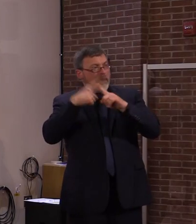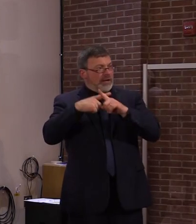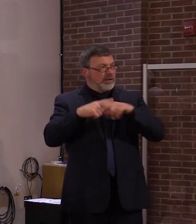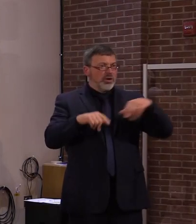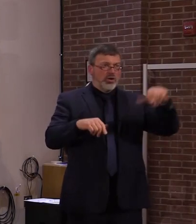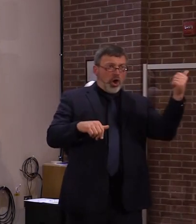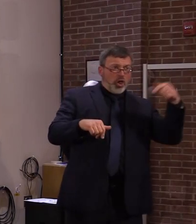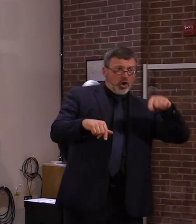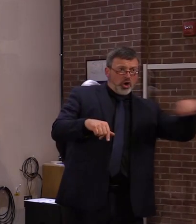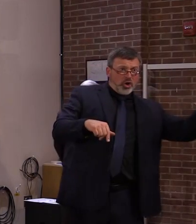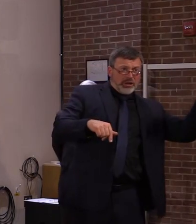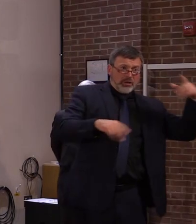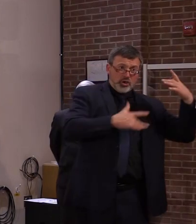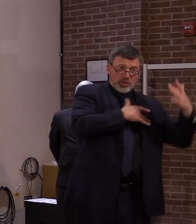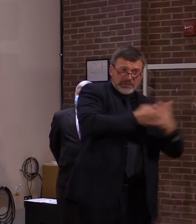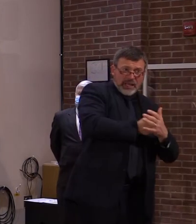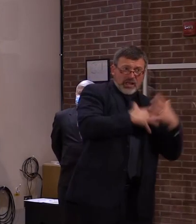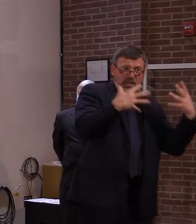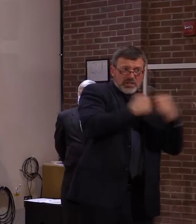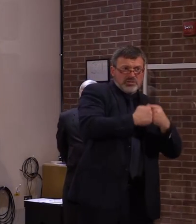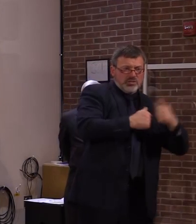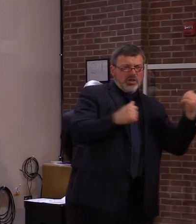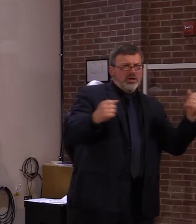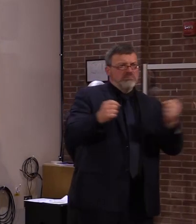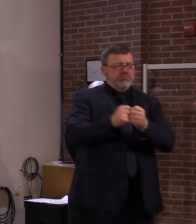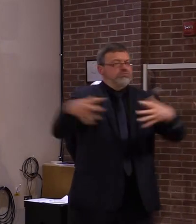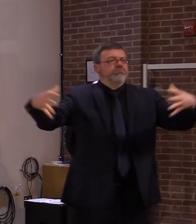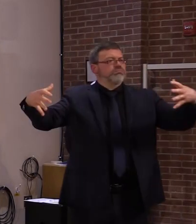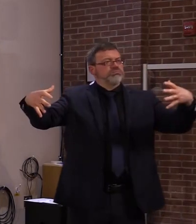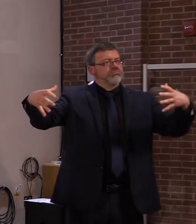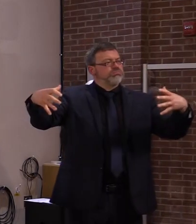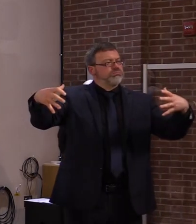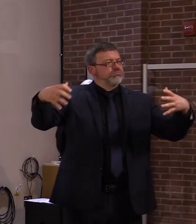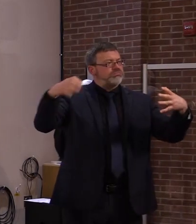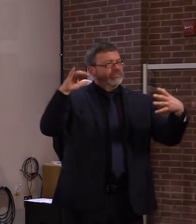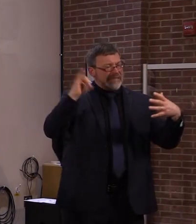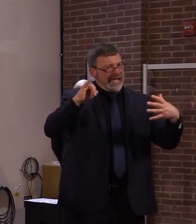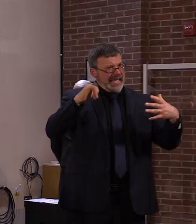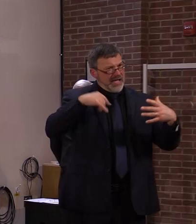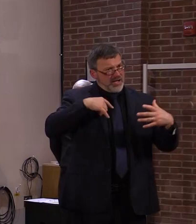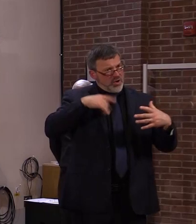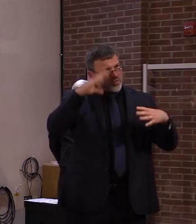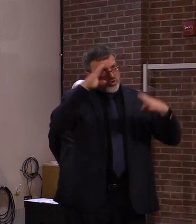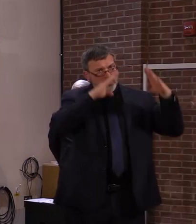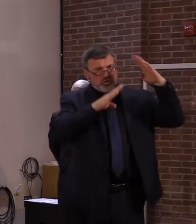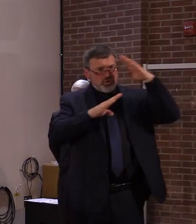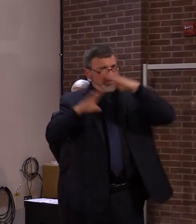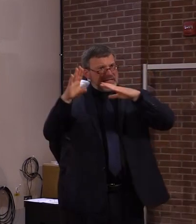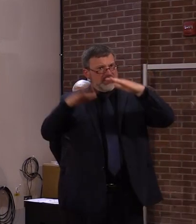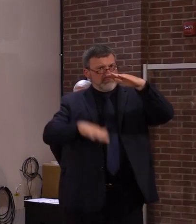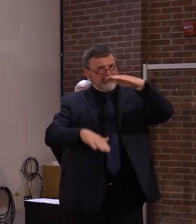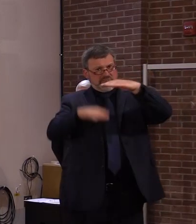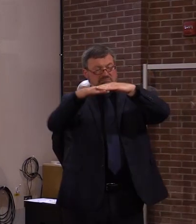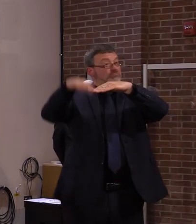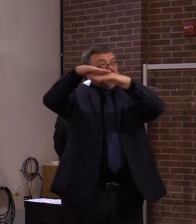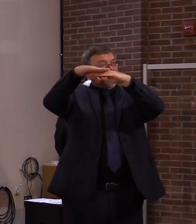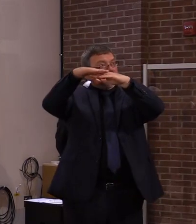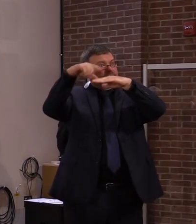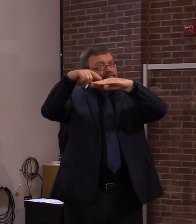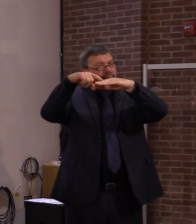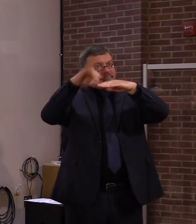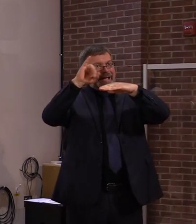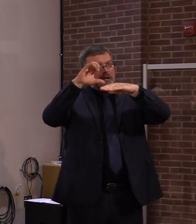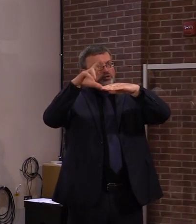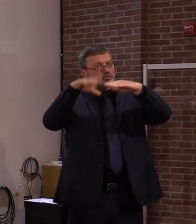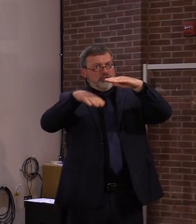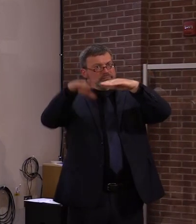it certainly is concerning. So we have to keep track of that because we want to make sure that we have the beds available. Certainly the ICU